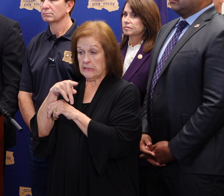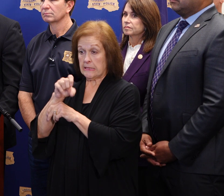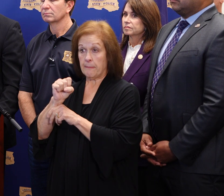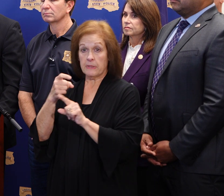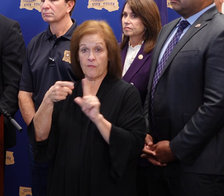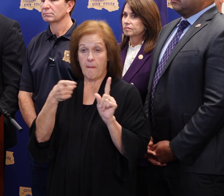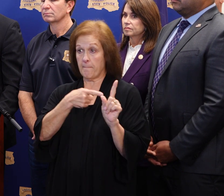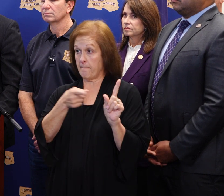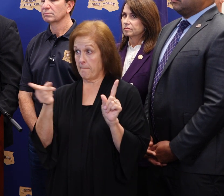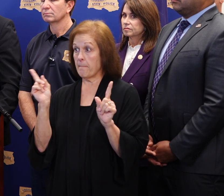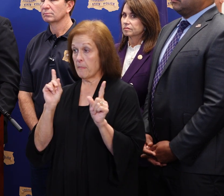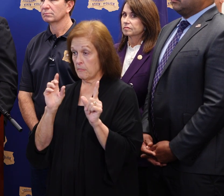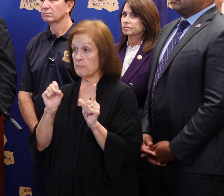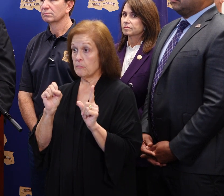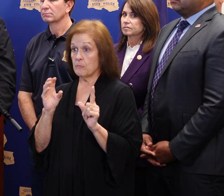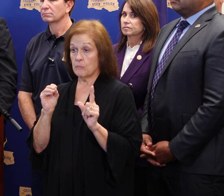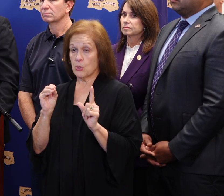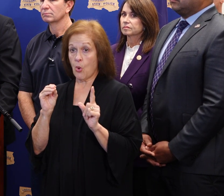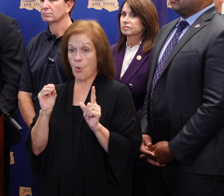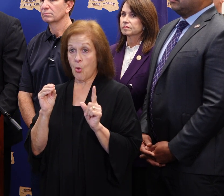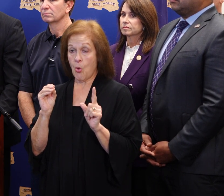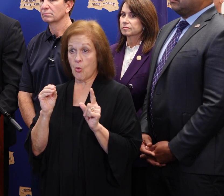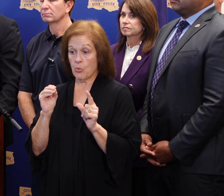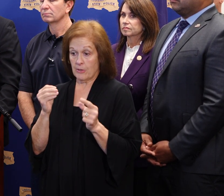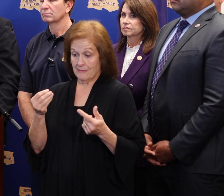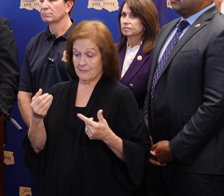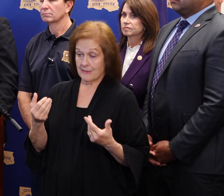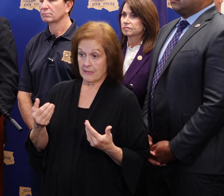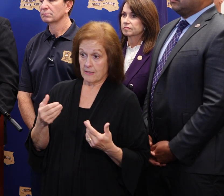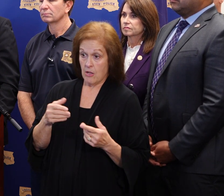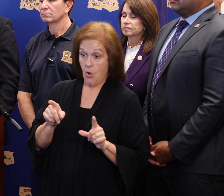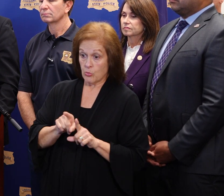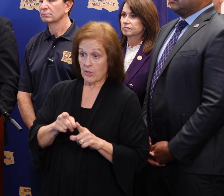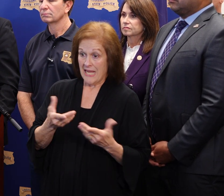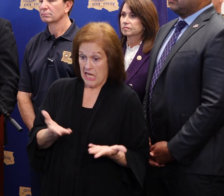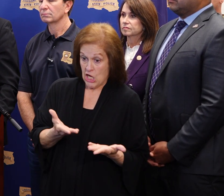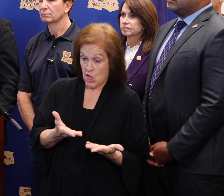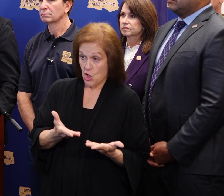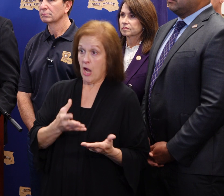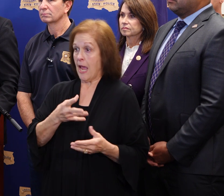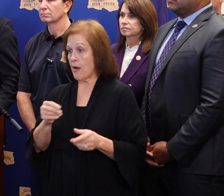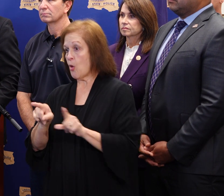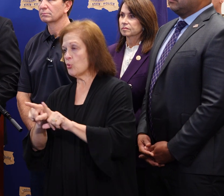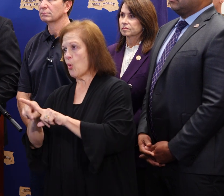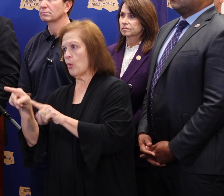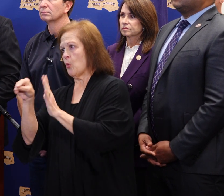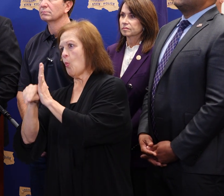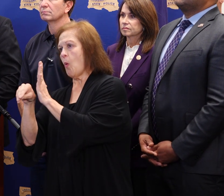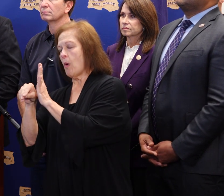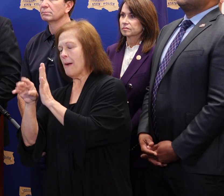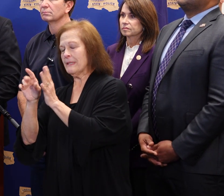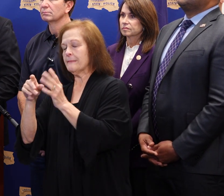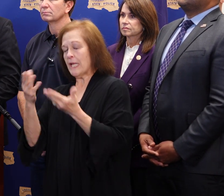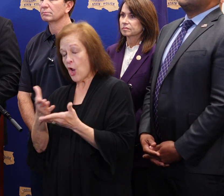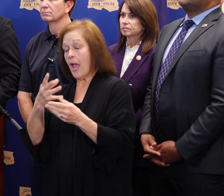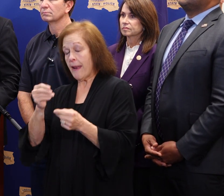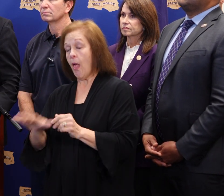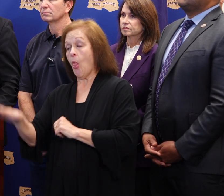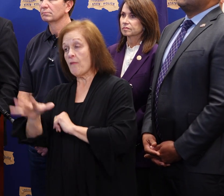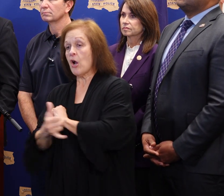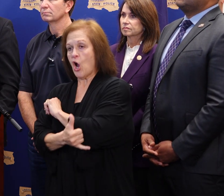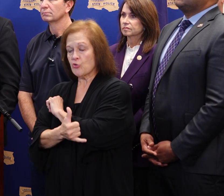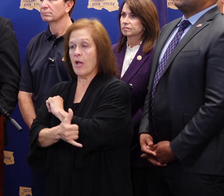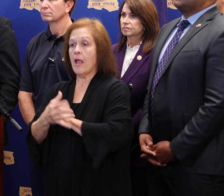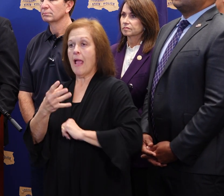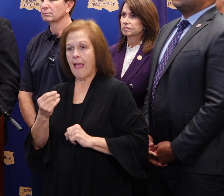being followed up on both here in New Orleans and across the country. Some of the tips are here in New Orleans, and there are